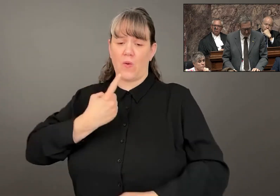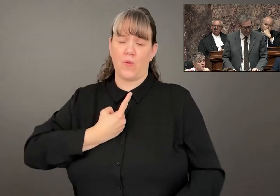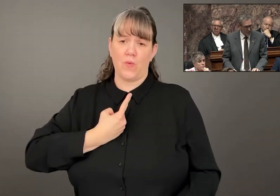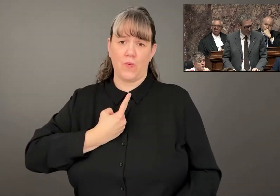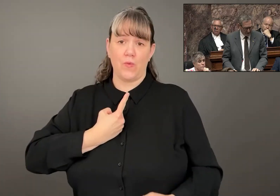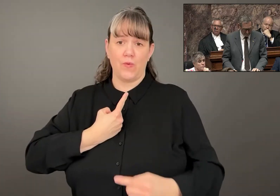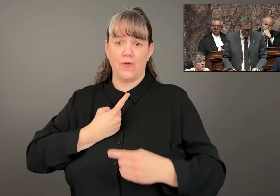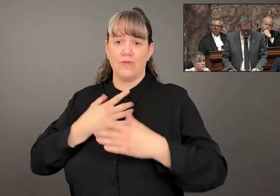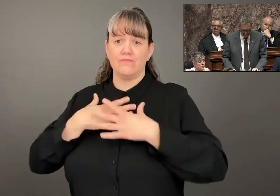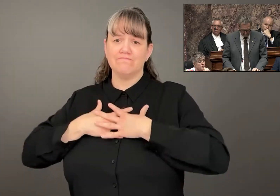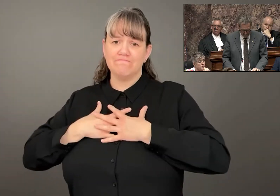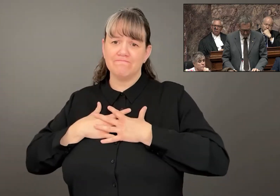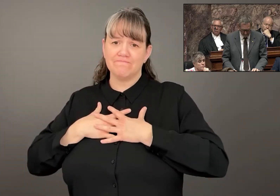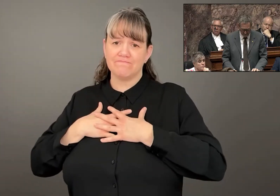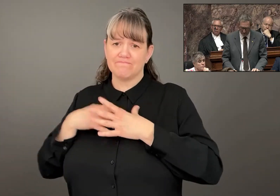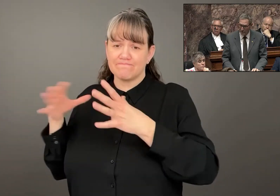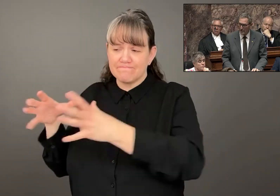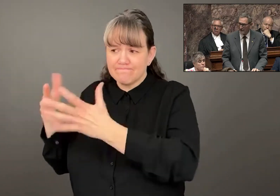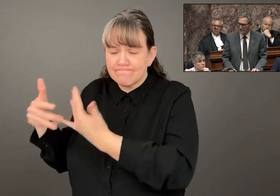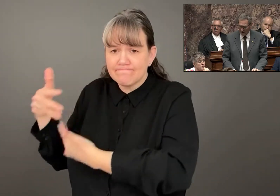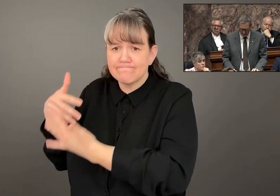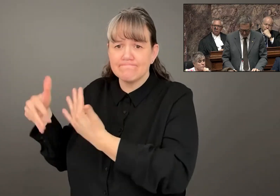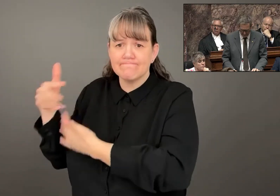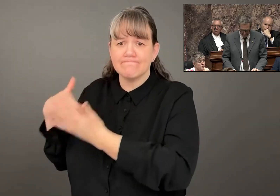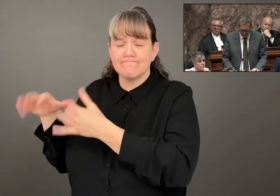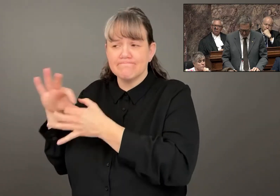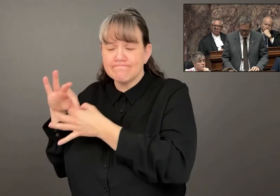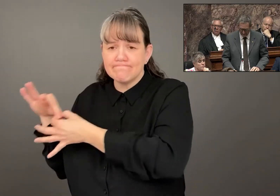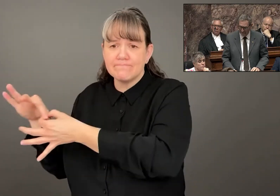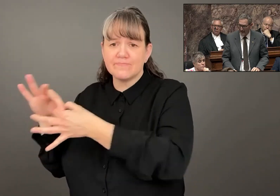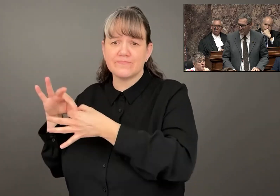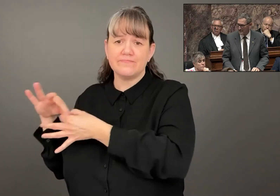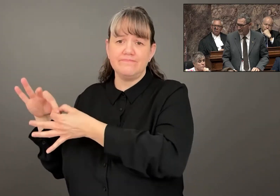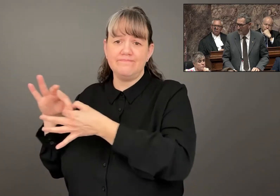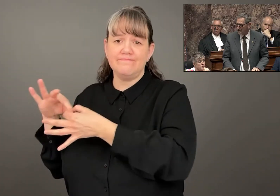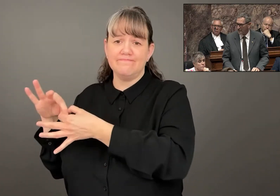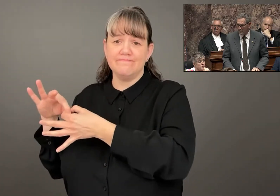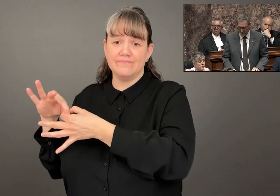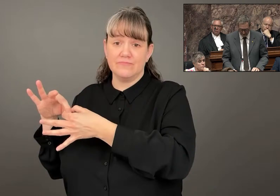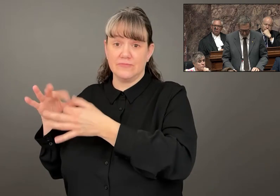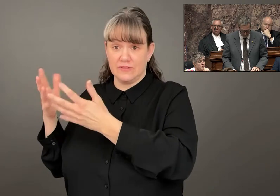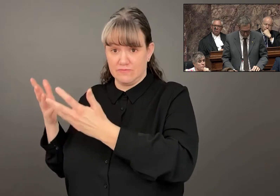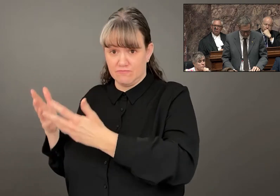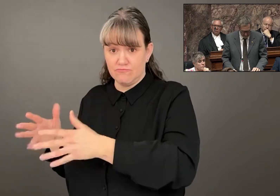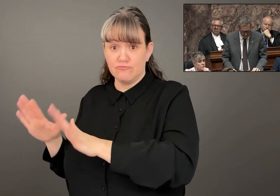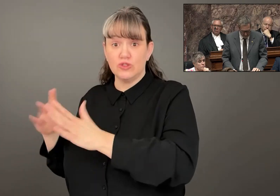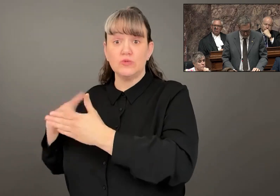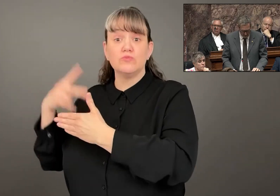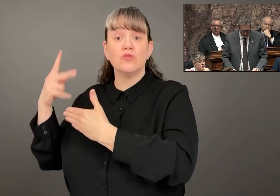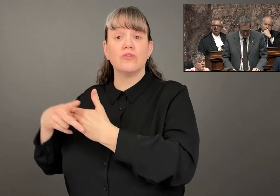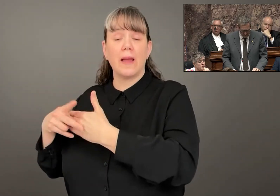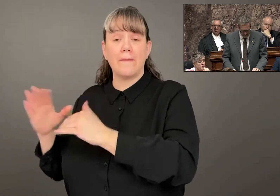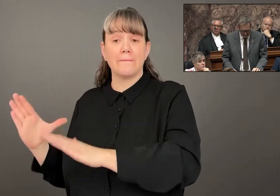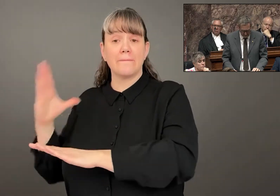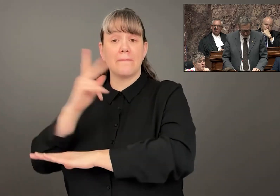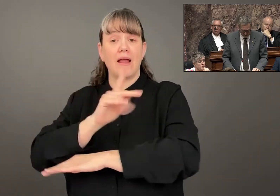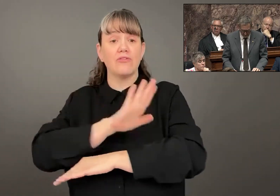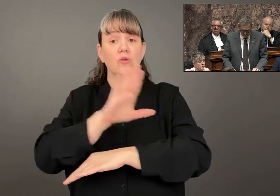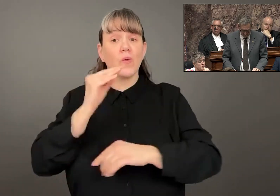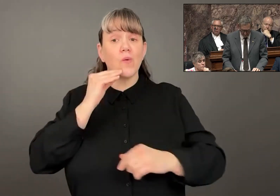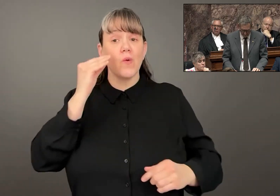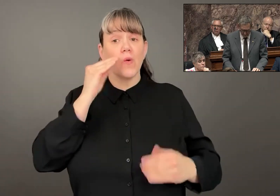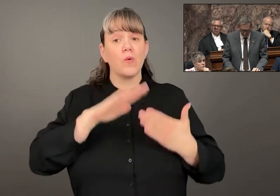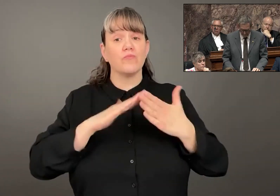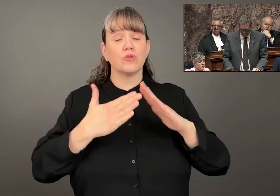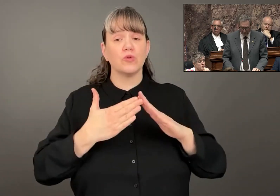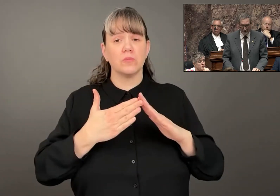touched by the program's impact, have returned as volunteers to give back to the next generation. The Hospice Society has also